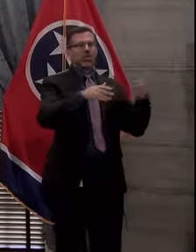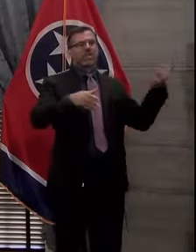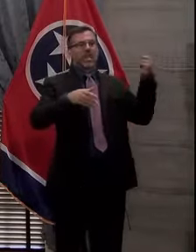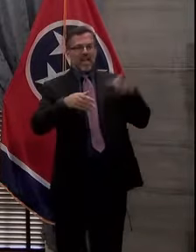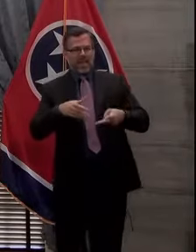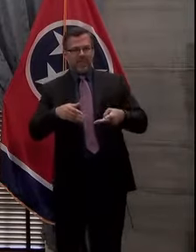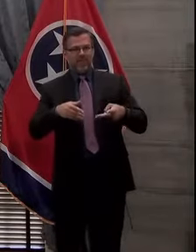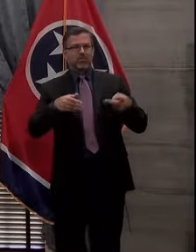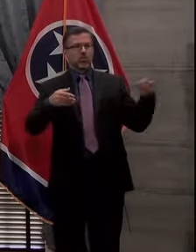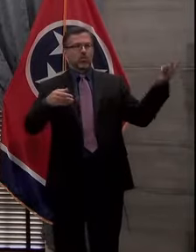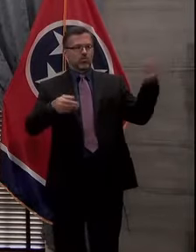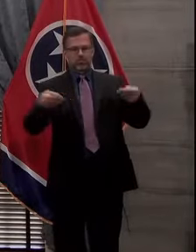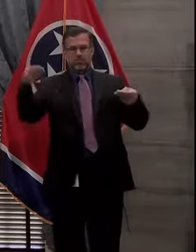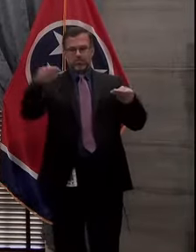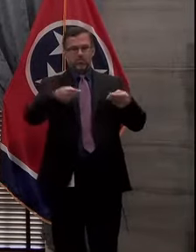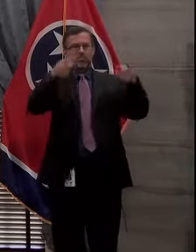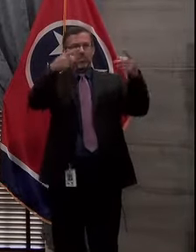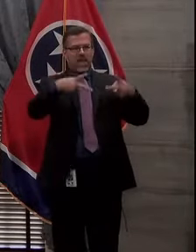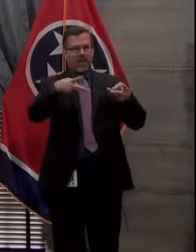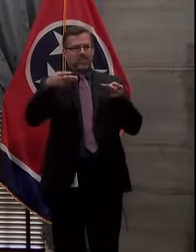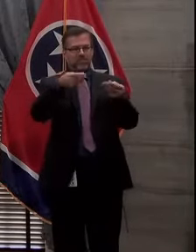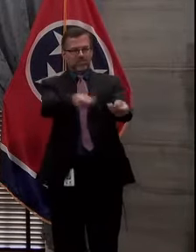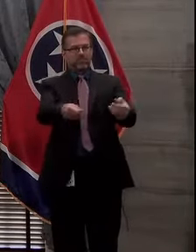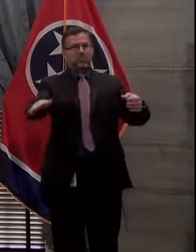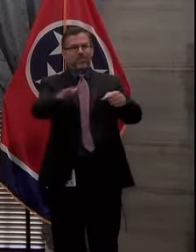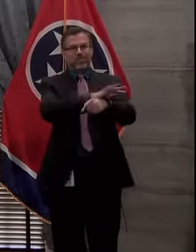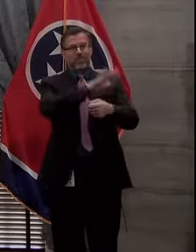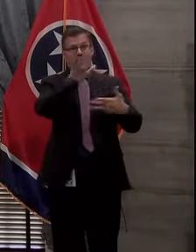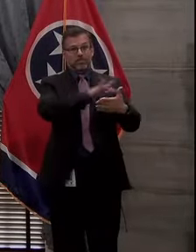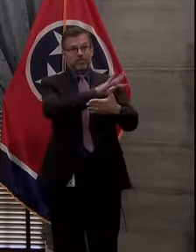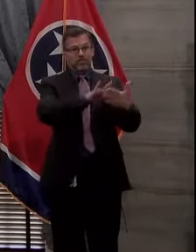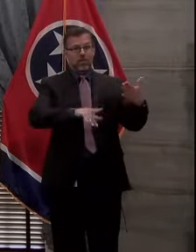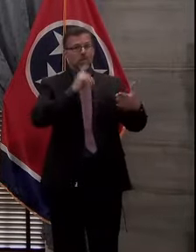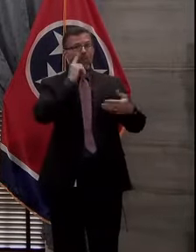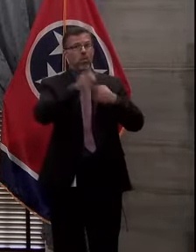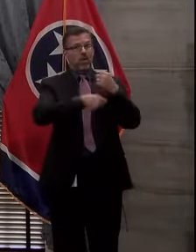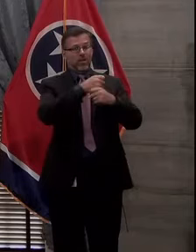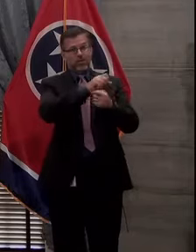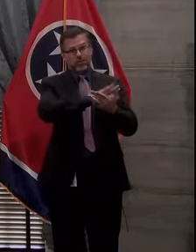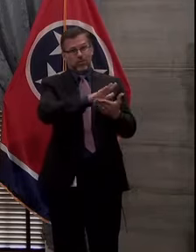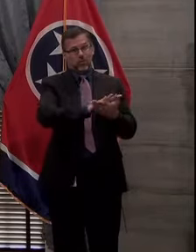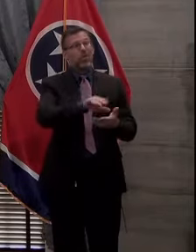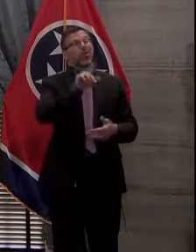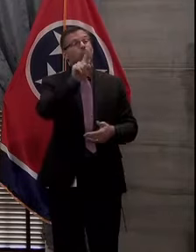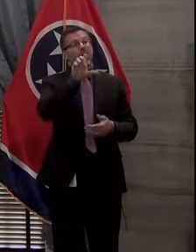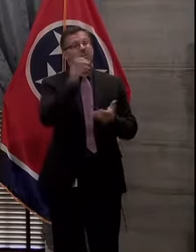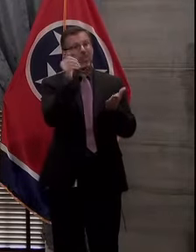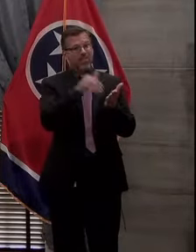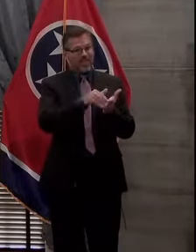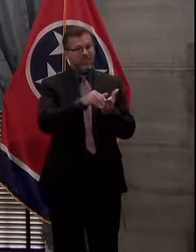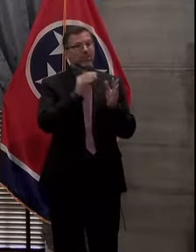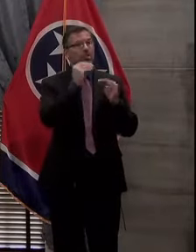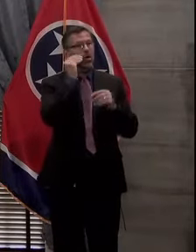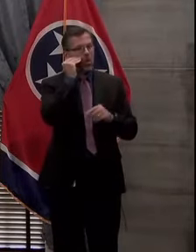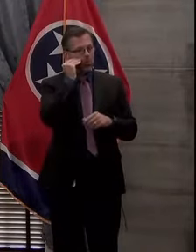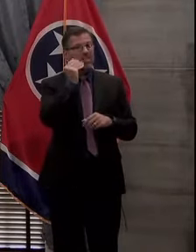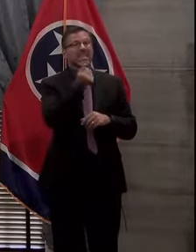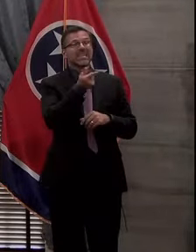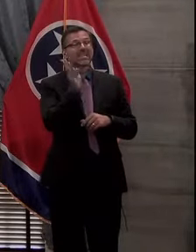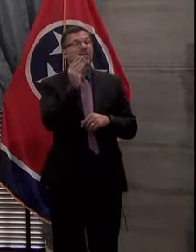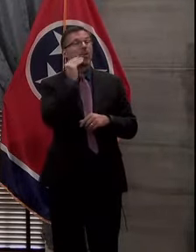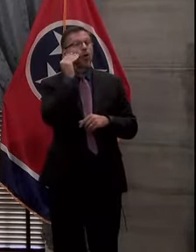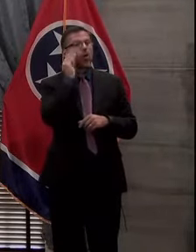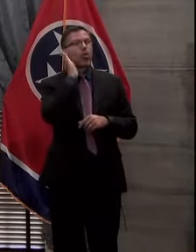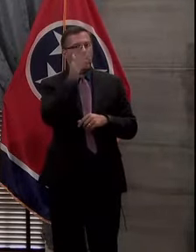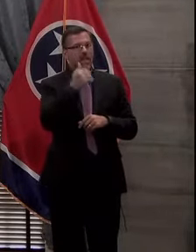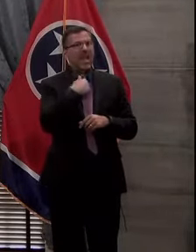and frees up more funds for more devices and more supports for students. But again, 100,000 households, most of those households have multiple children who will now have